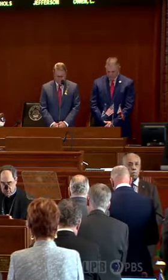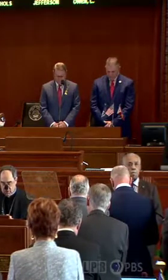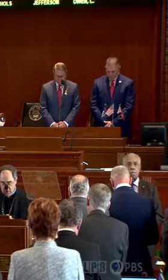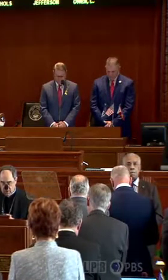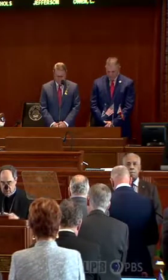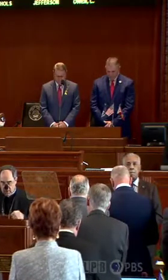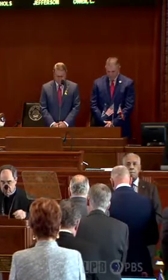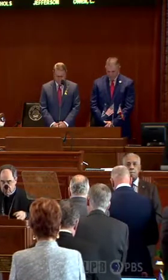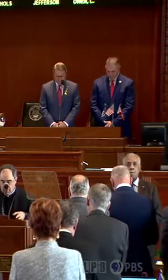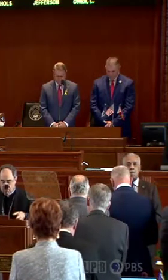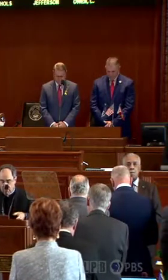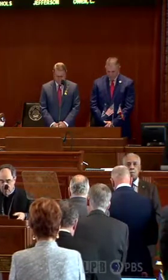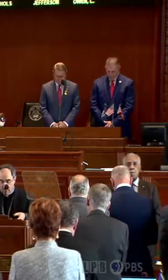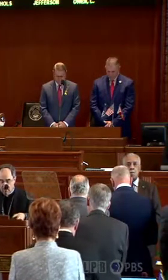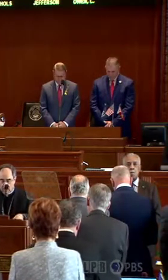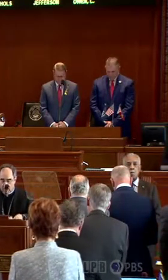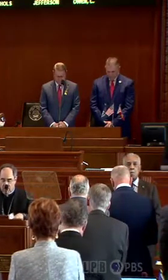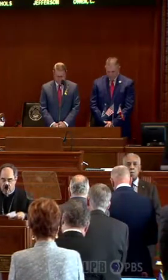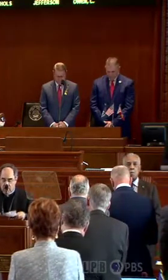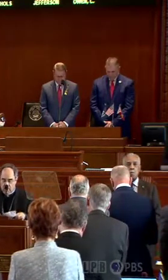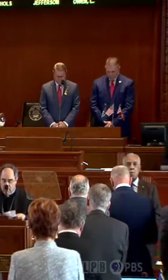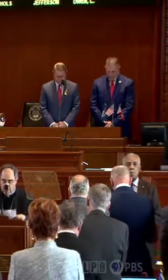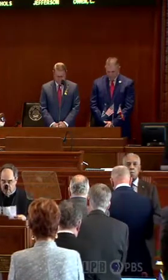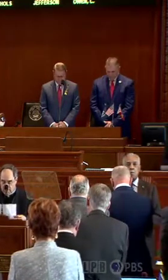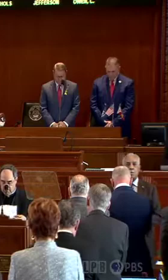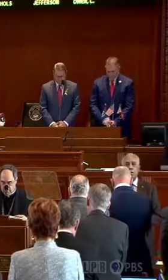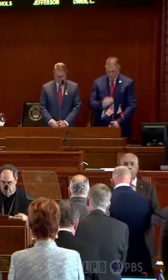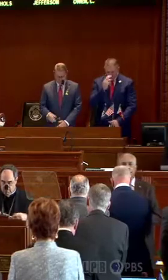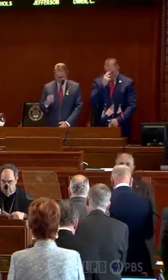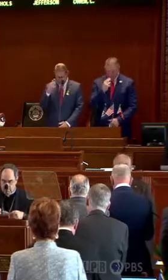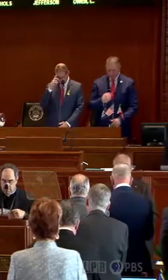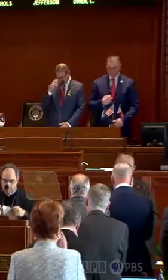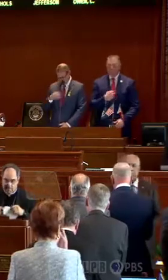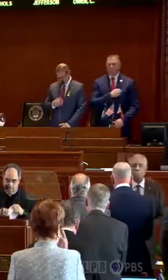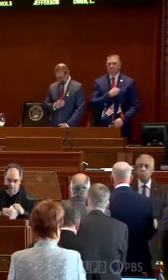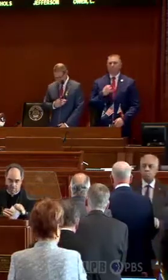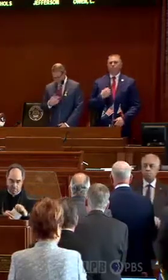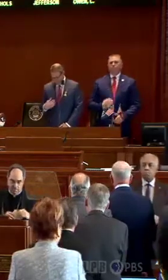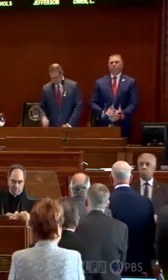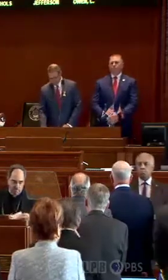truth, and lives forever and ever. Amen.